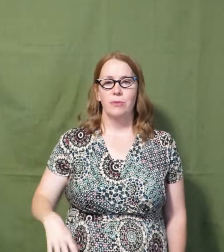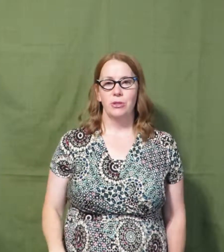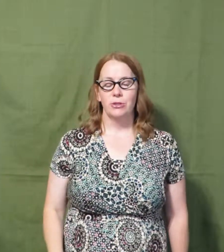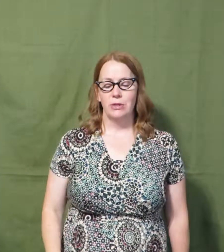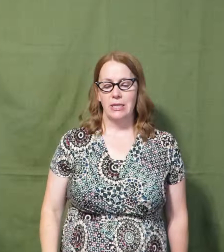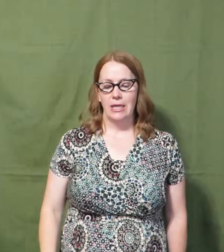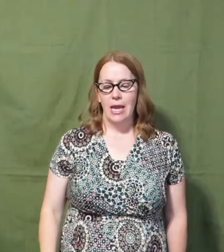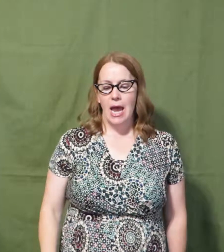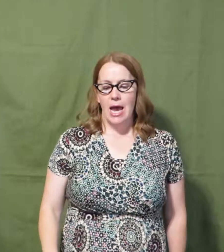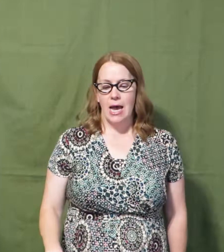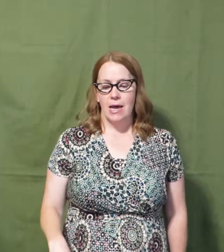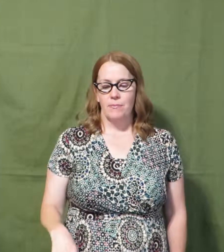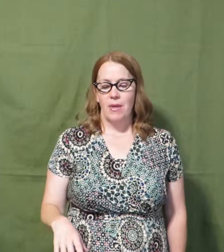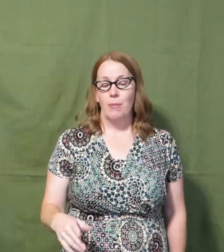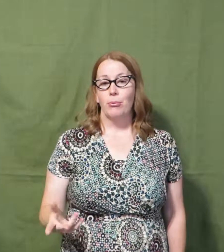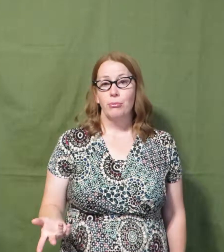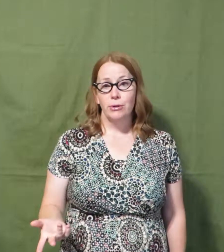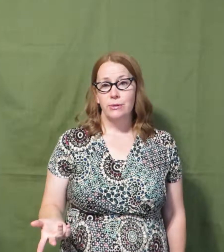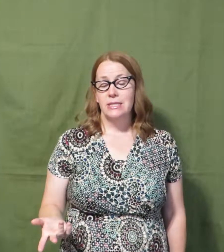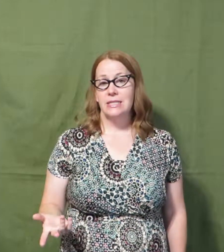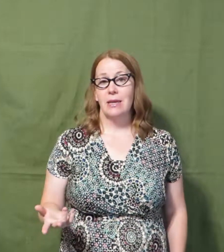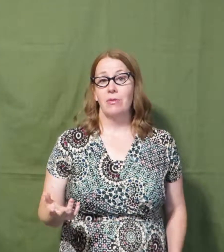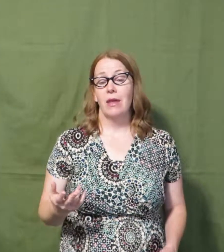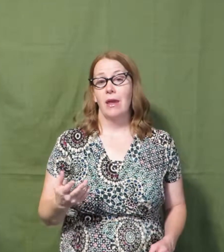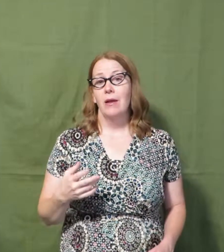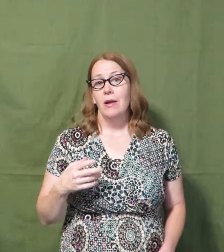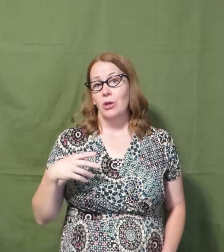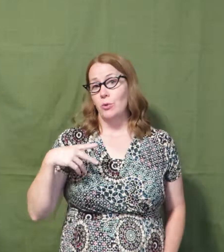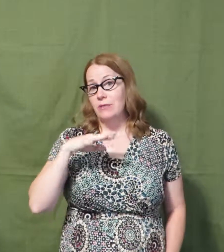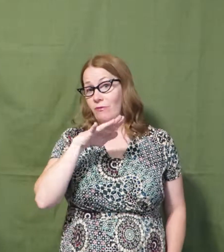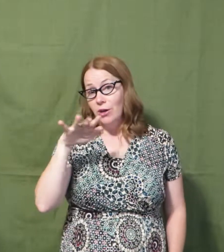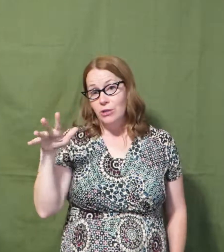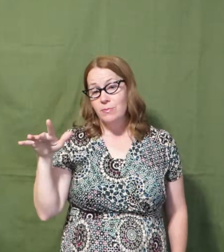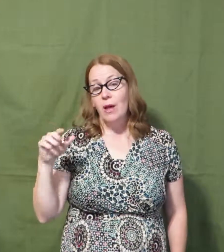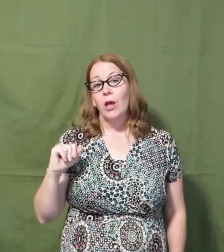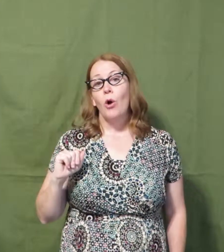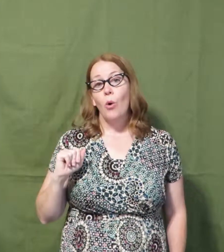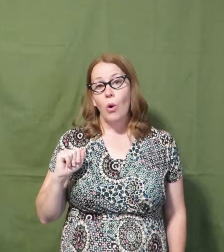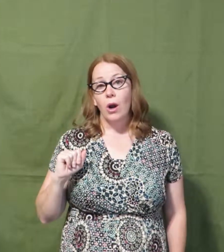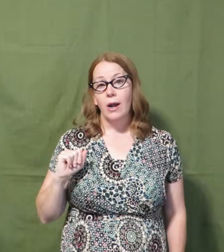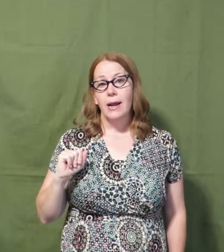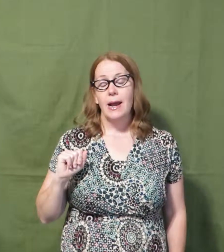your zucchini. And prunes, same thing. You would finger spell it, or